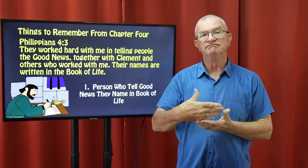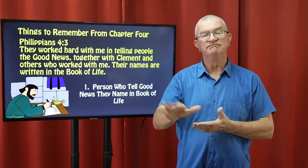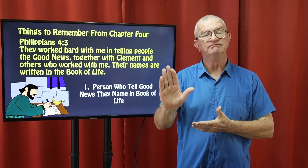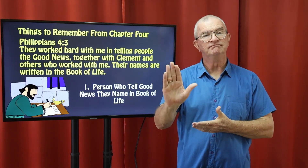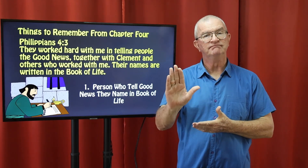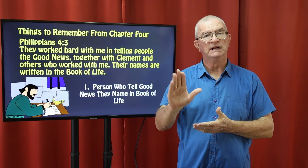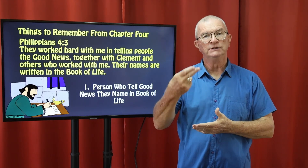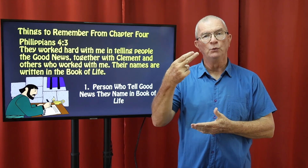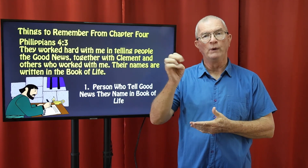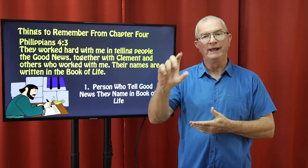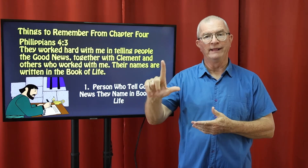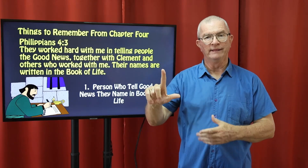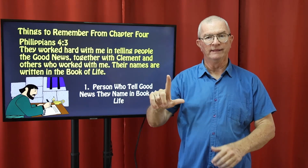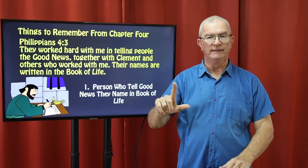will be sent away to hell.